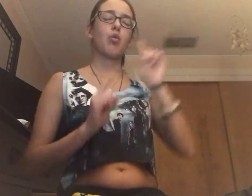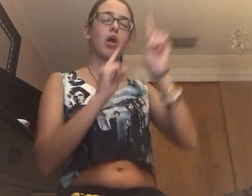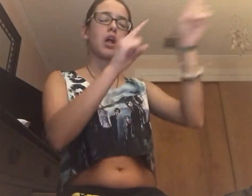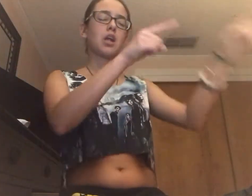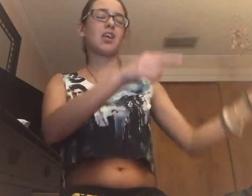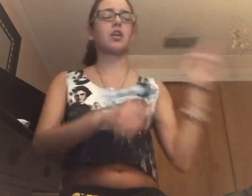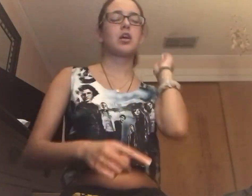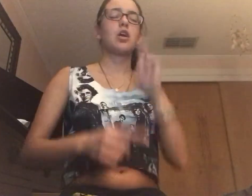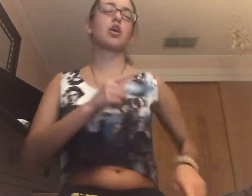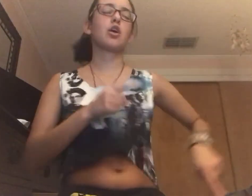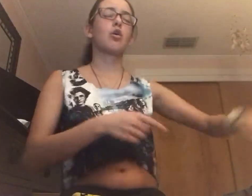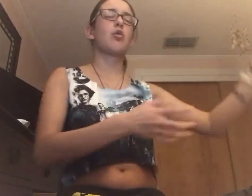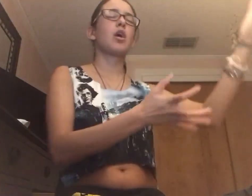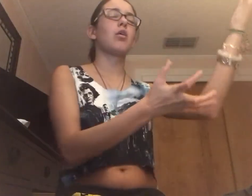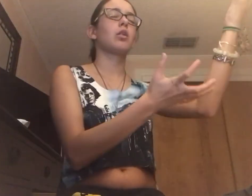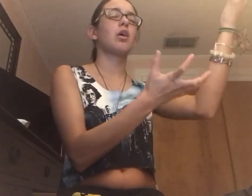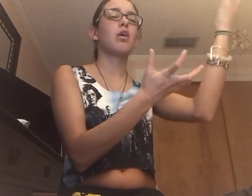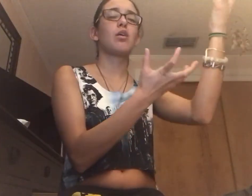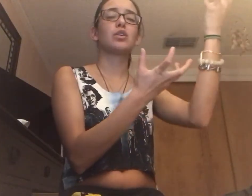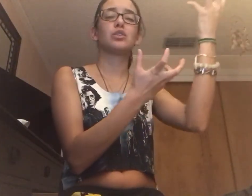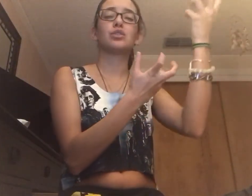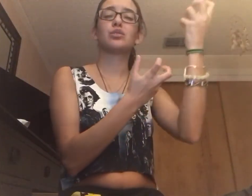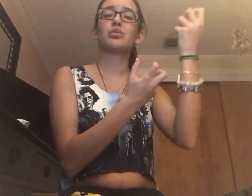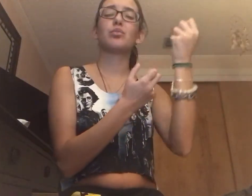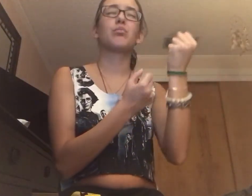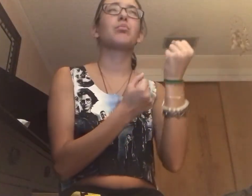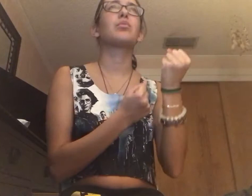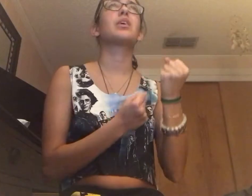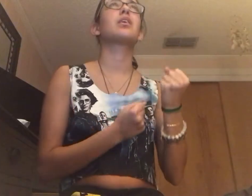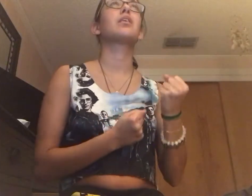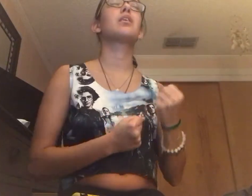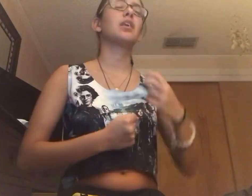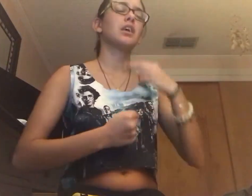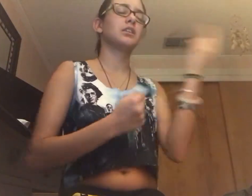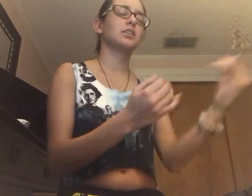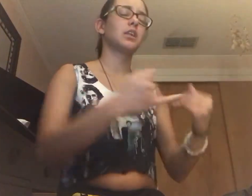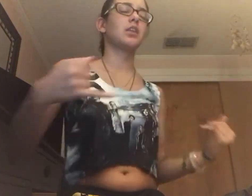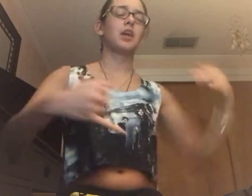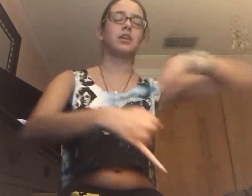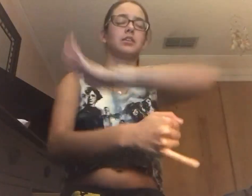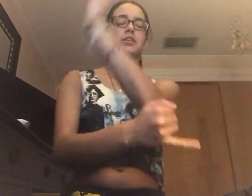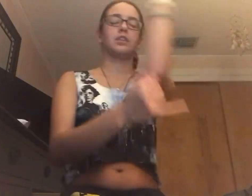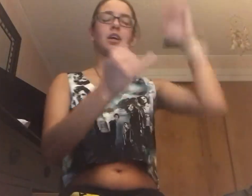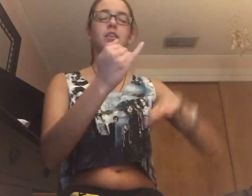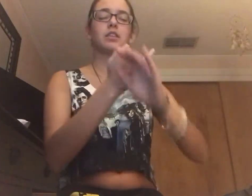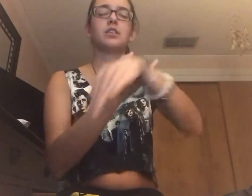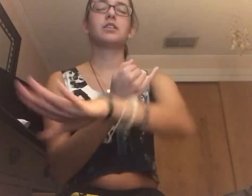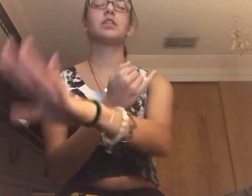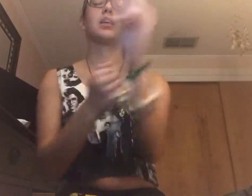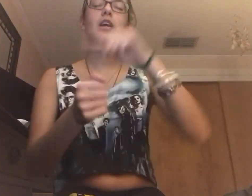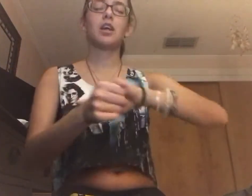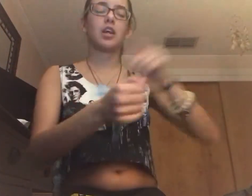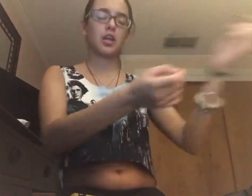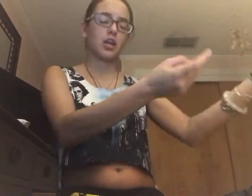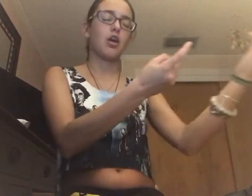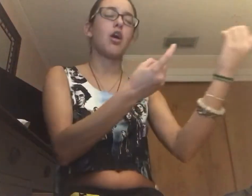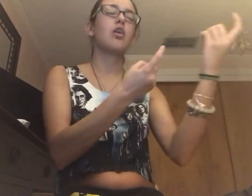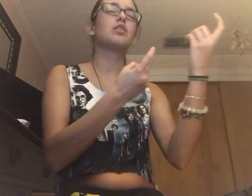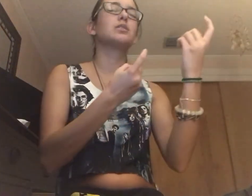Where I cannot go Where I long to be See the line on the side The sea equals